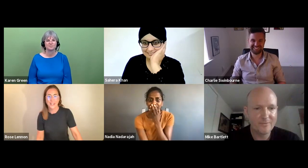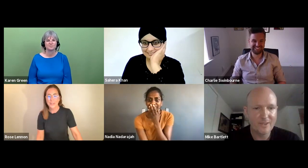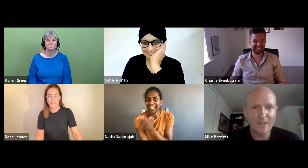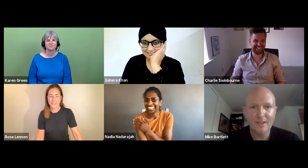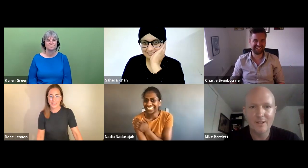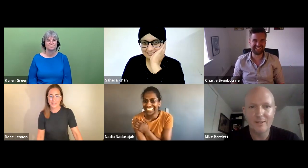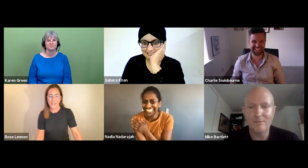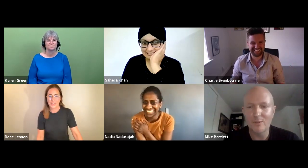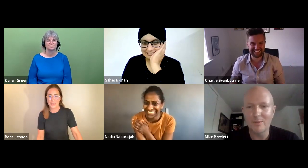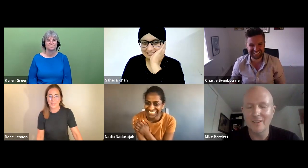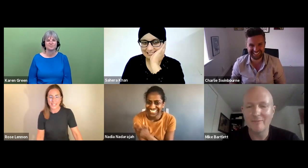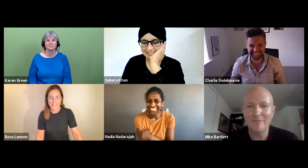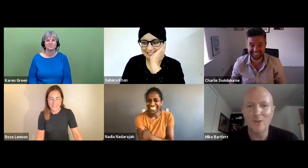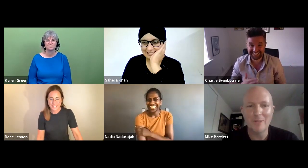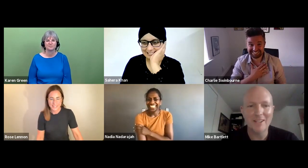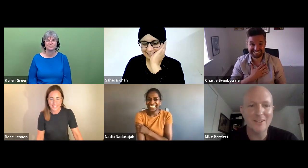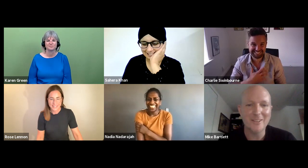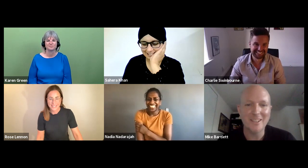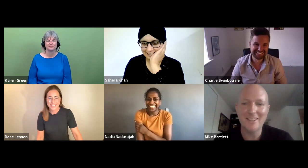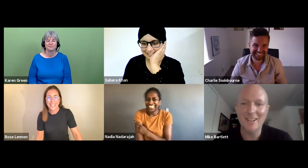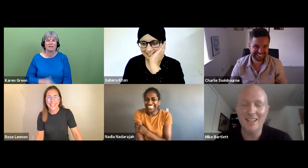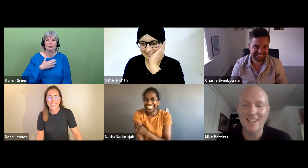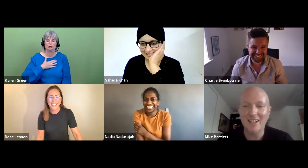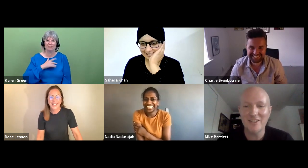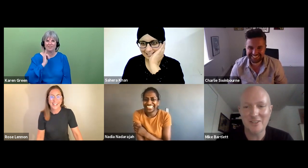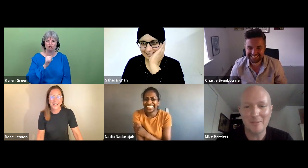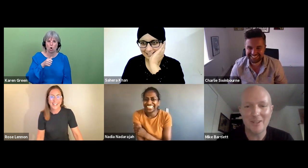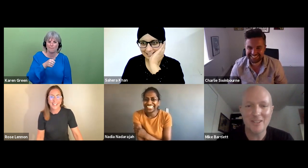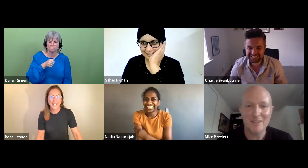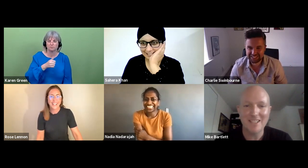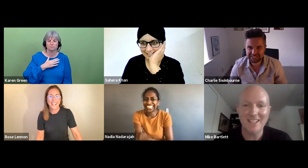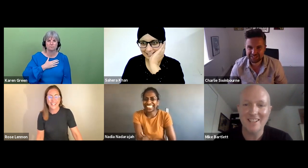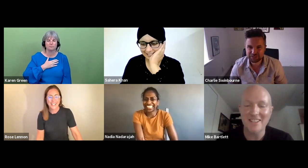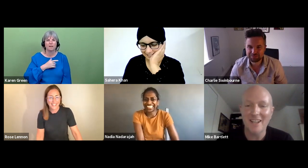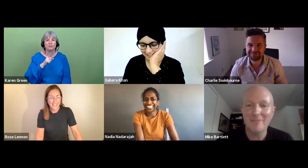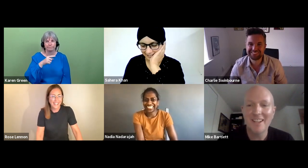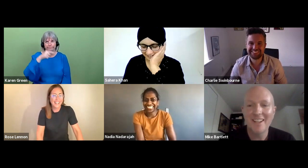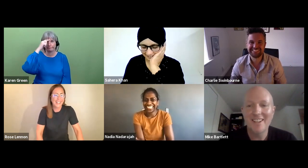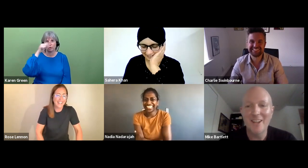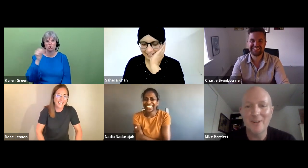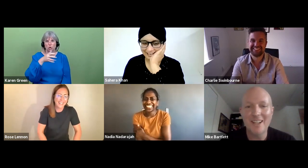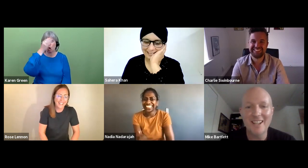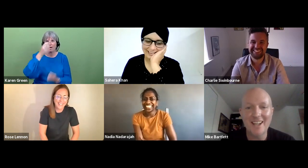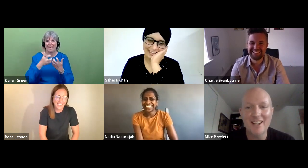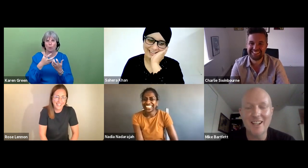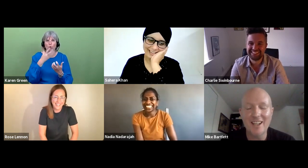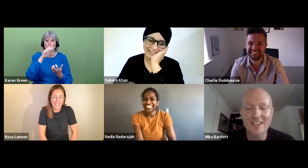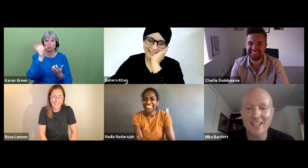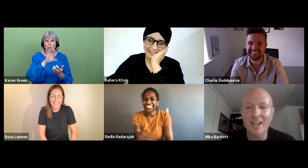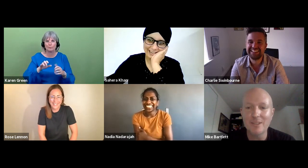Oh, we lost you, but you're back. Wrong button, sorry. I'd learned how to use a computer in my teenage years. No, I think I would